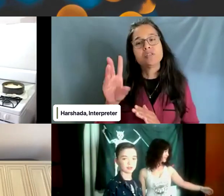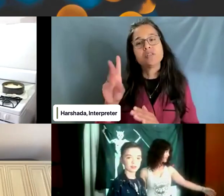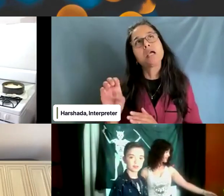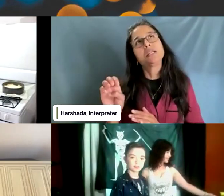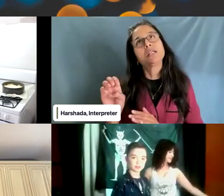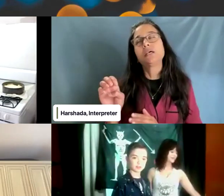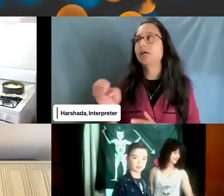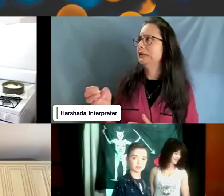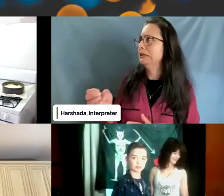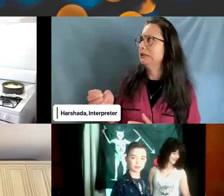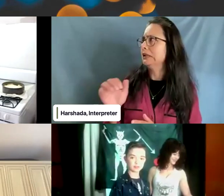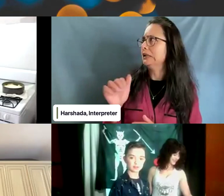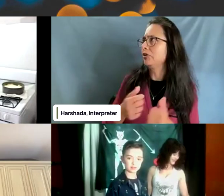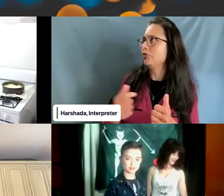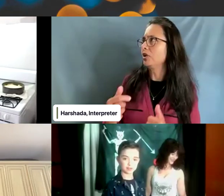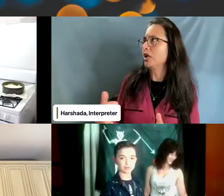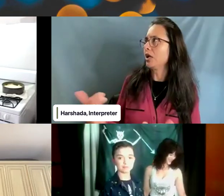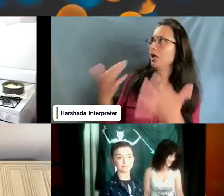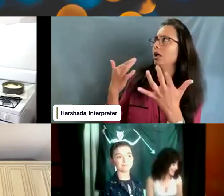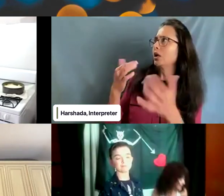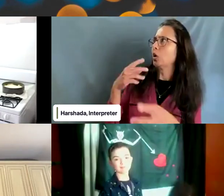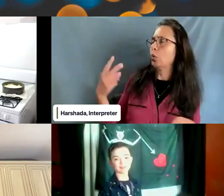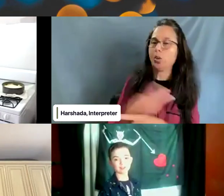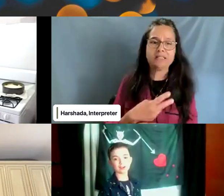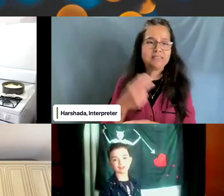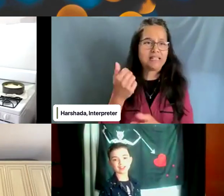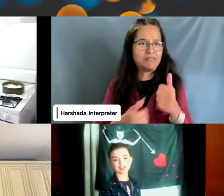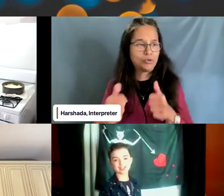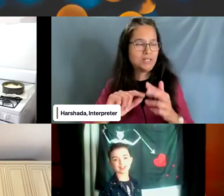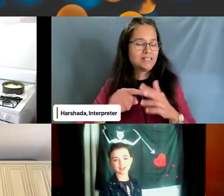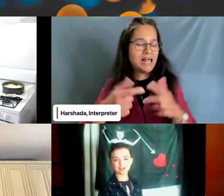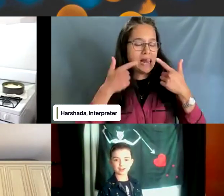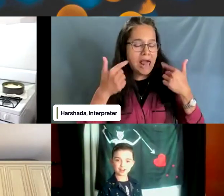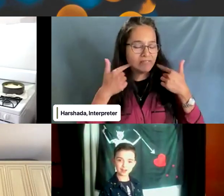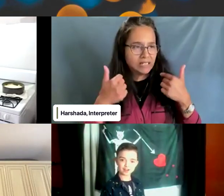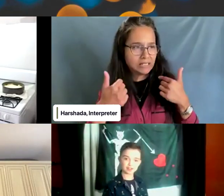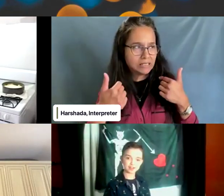was just the worst because everyone started laughing at me.